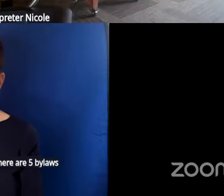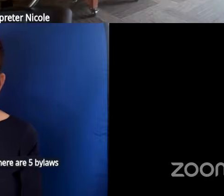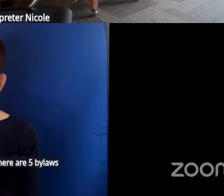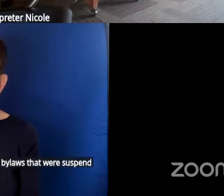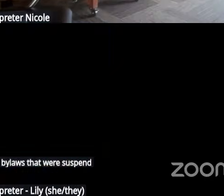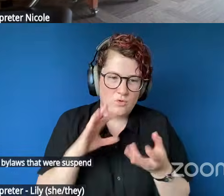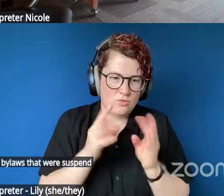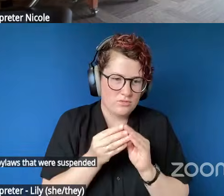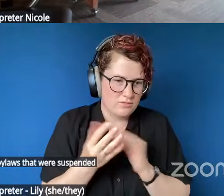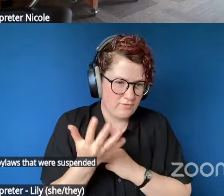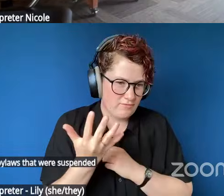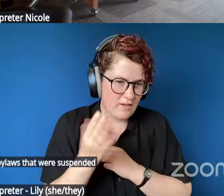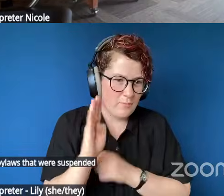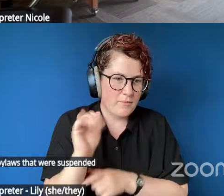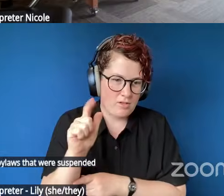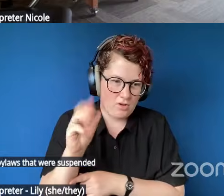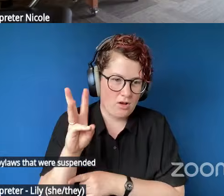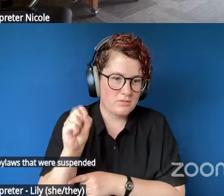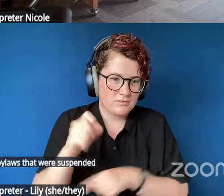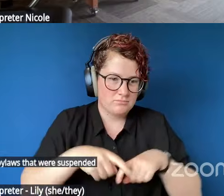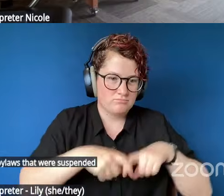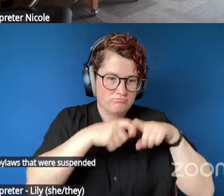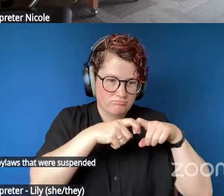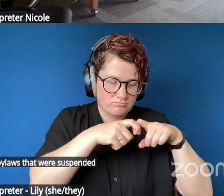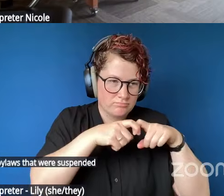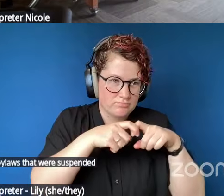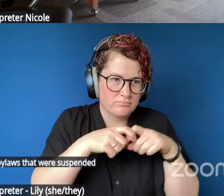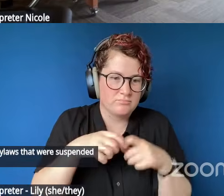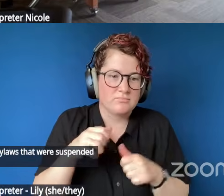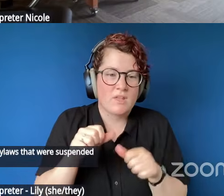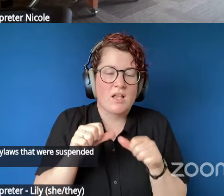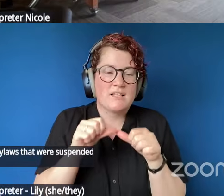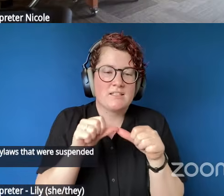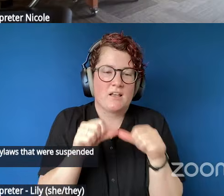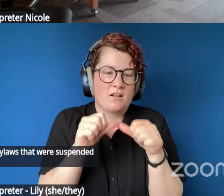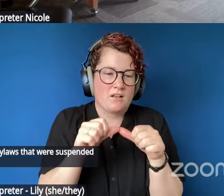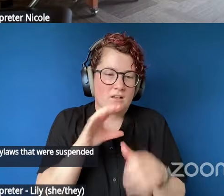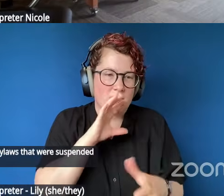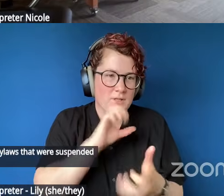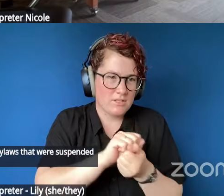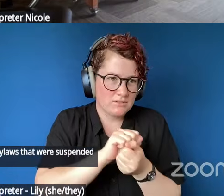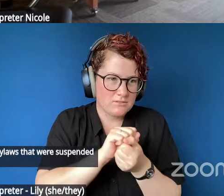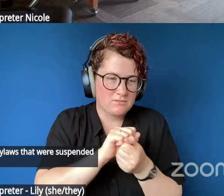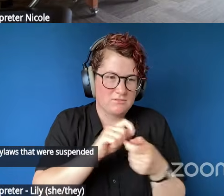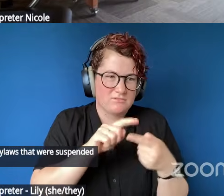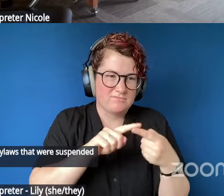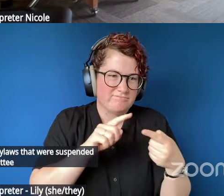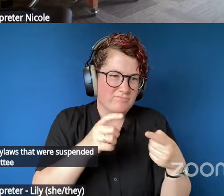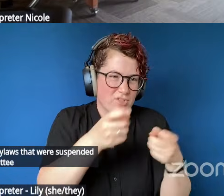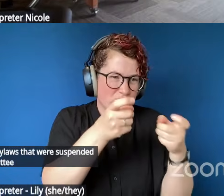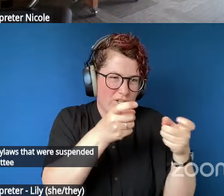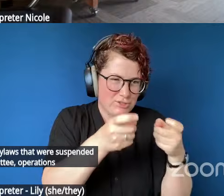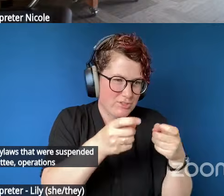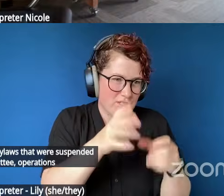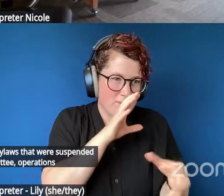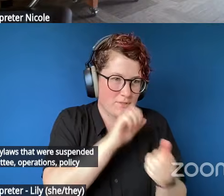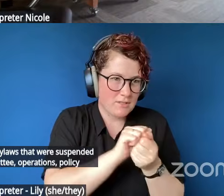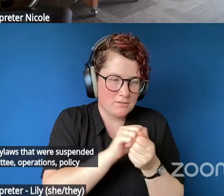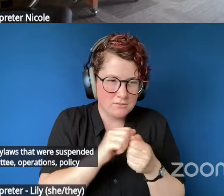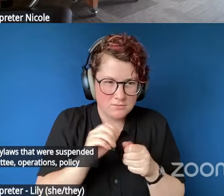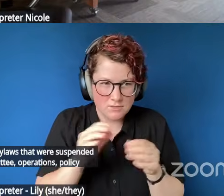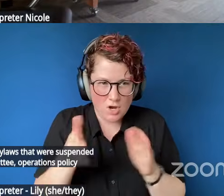suspended. Standing committees, Education Policy and Directions Committee, Operations Policy and Planning